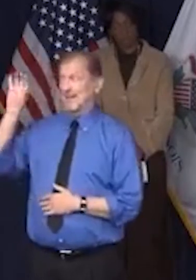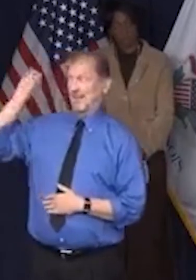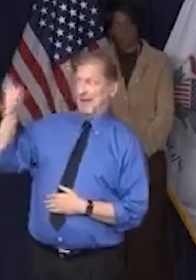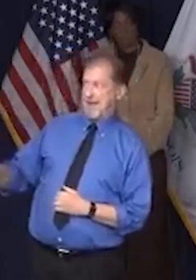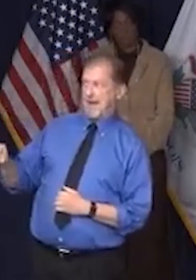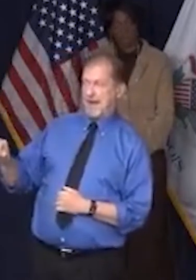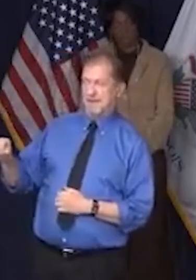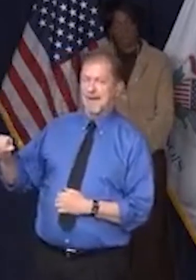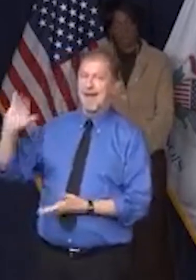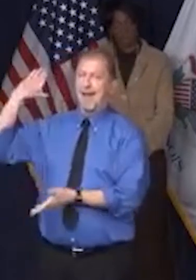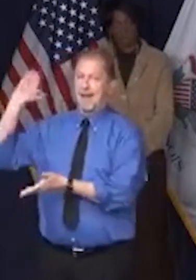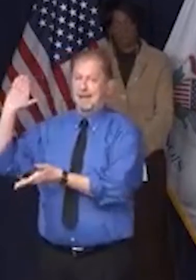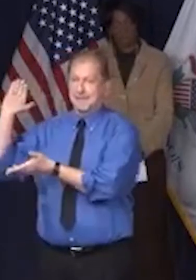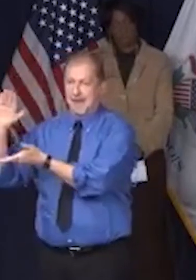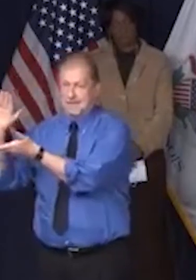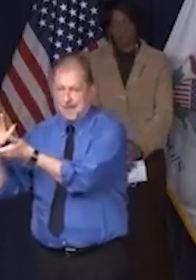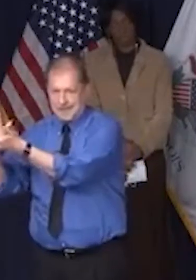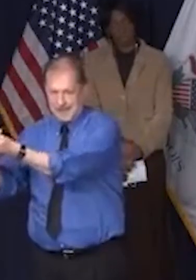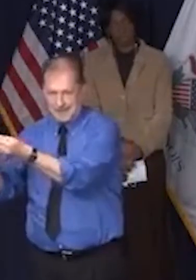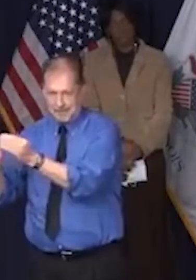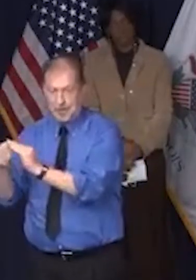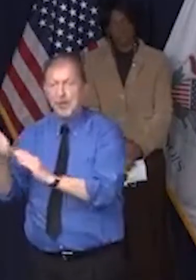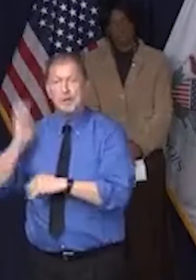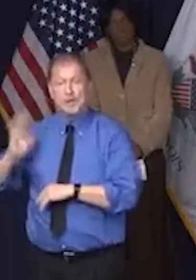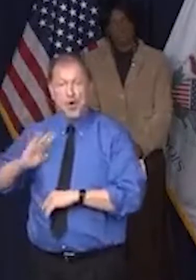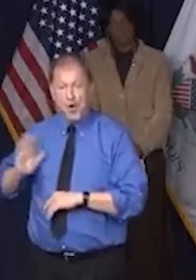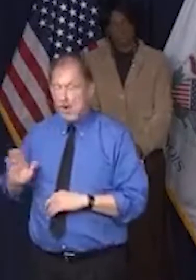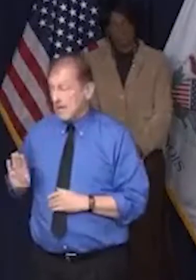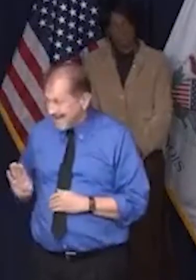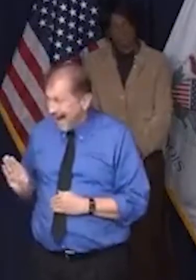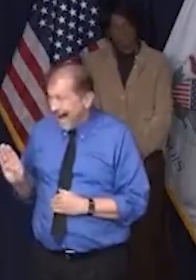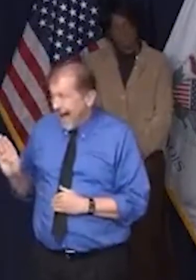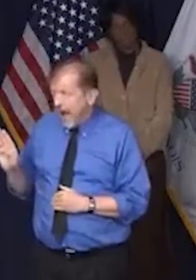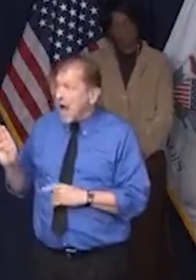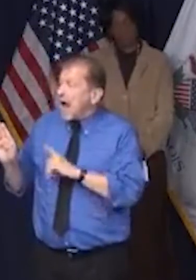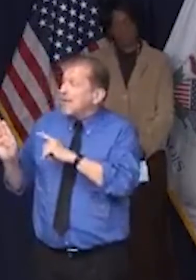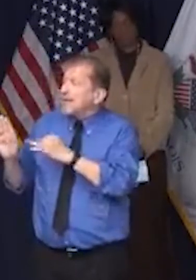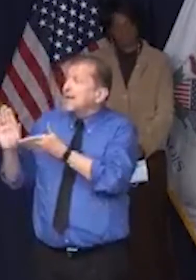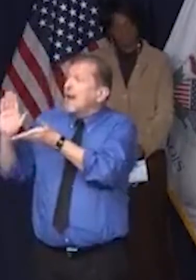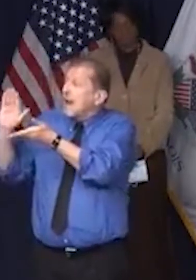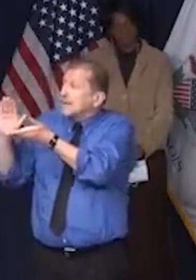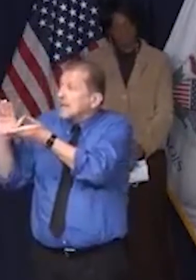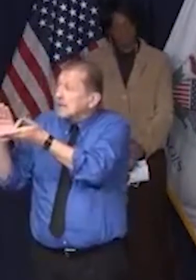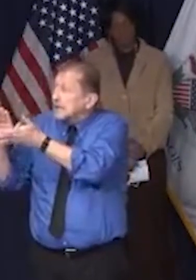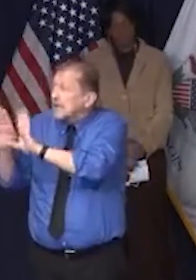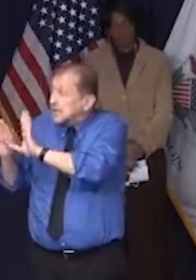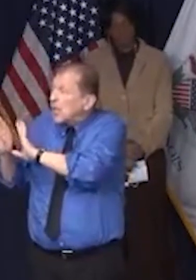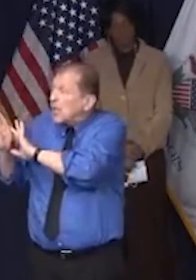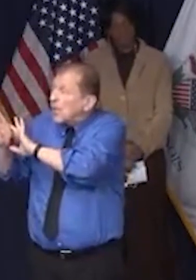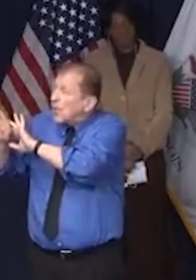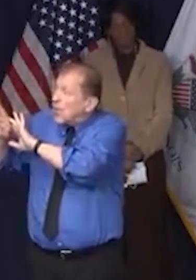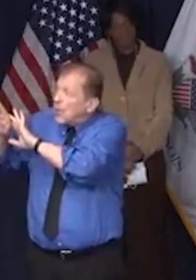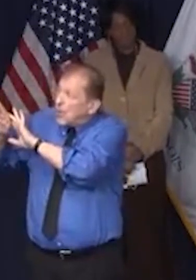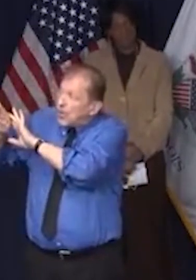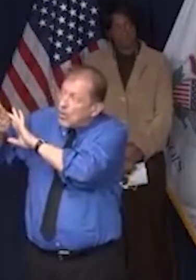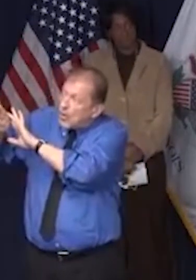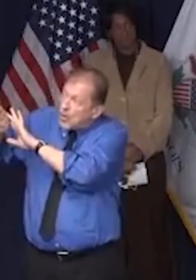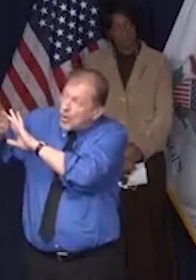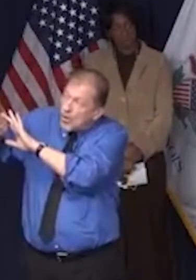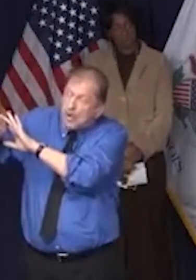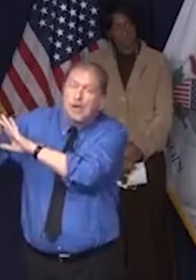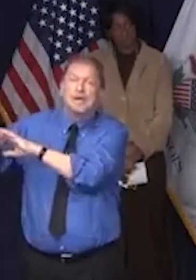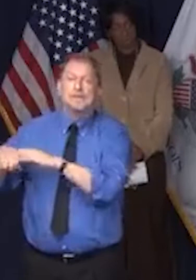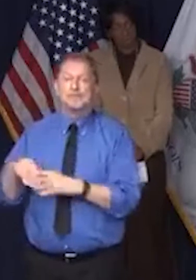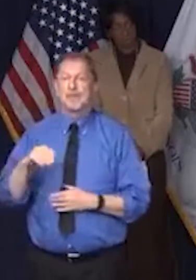saw a really significant upward trend of it, and then we saw it sort of flattening. And I want to make sure that, you know, there was a question